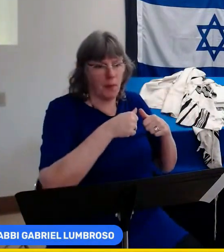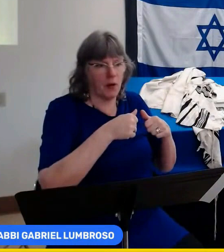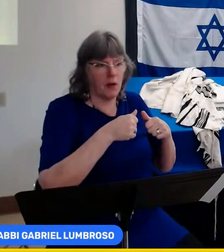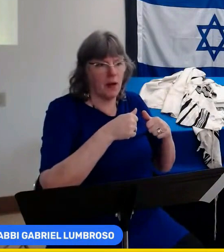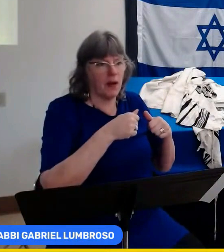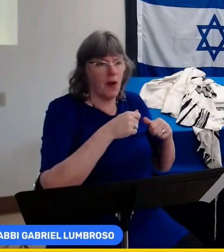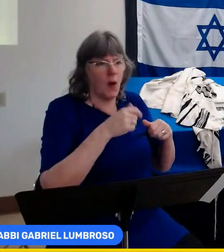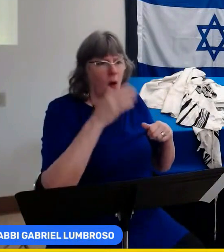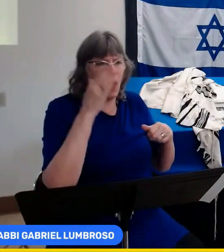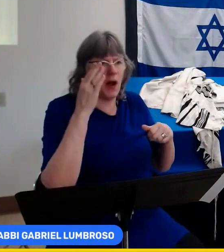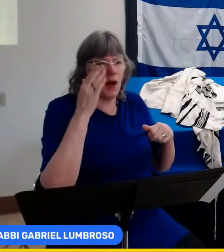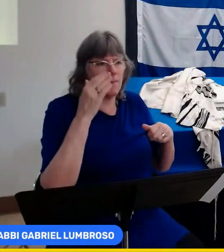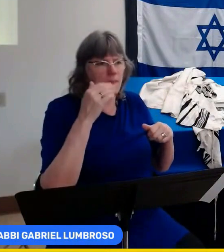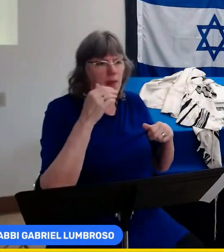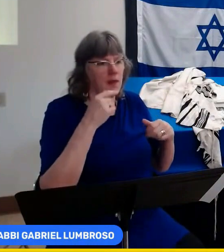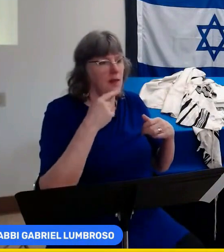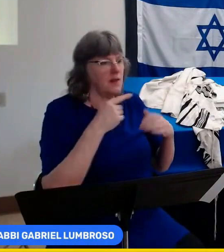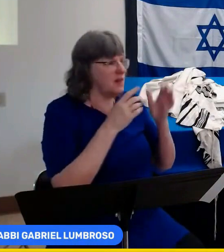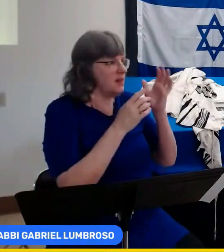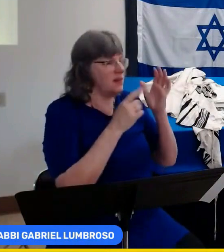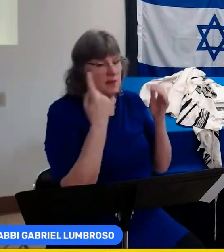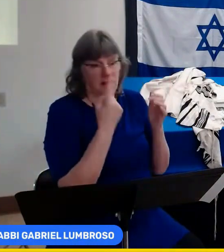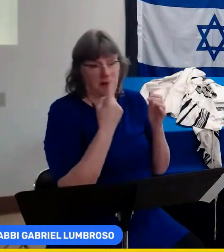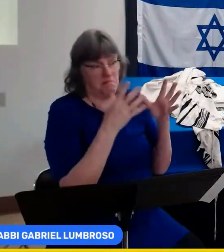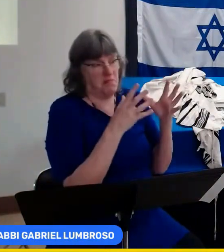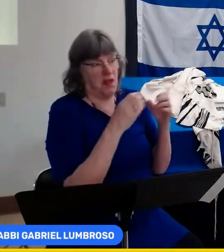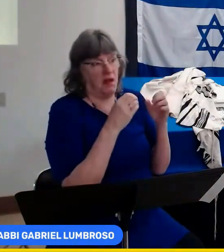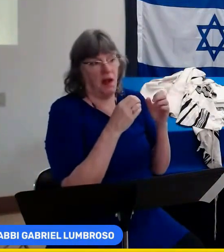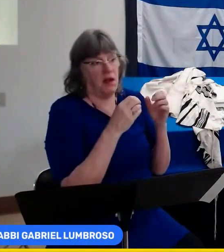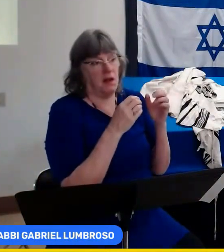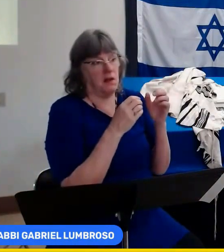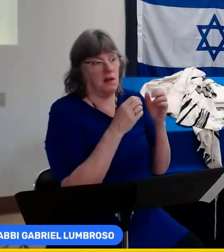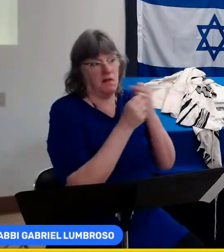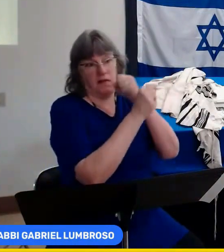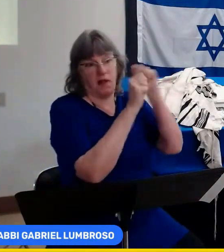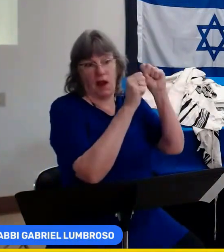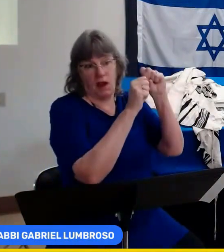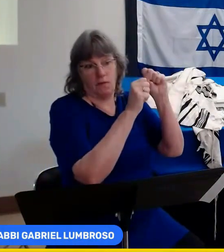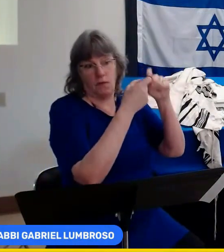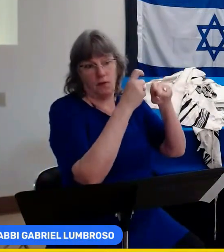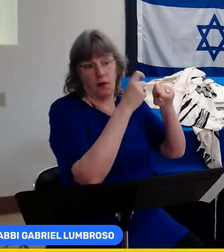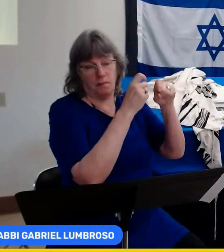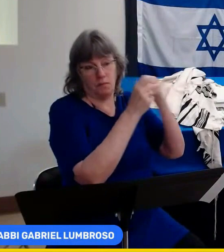there. It was a trick to remind them, you're not supposed to stay here.